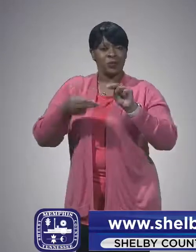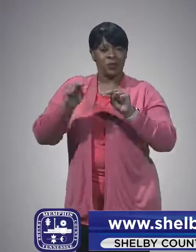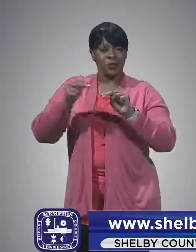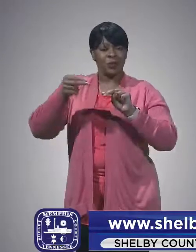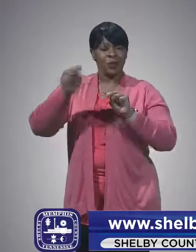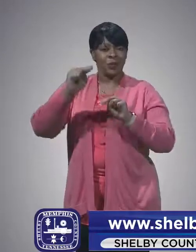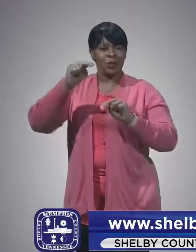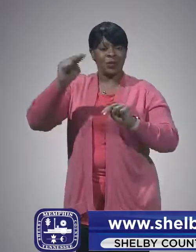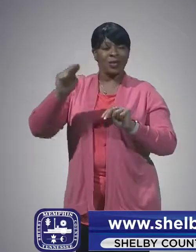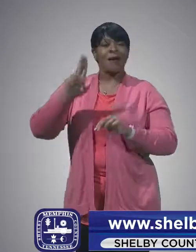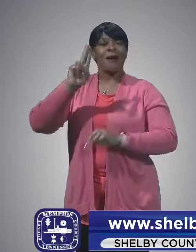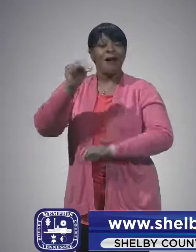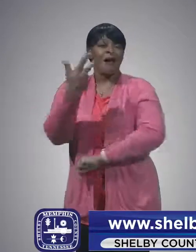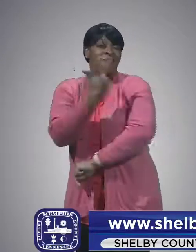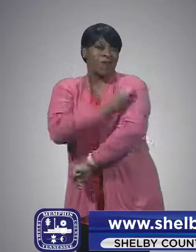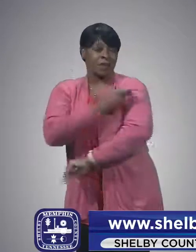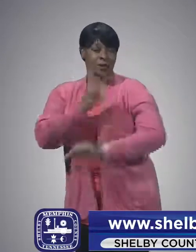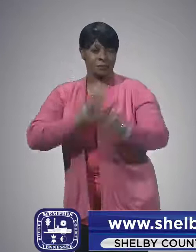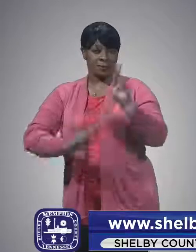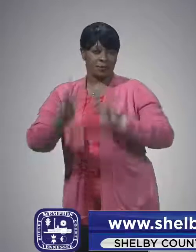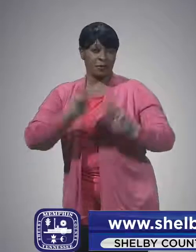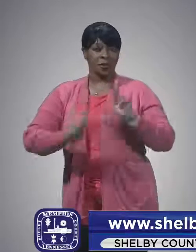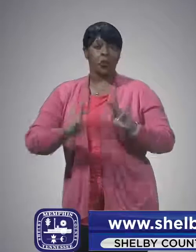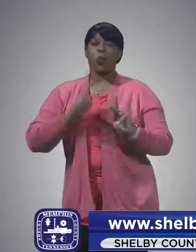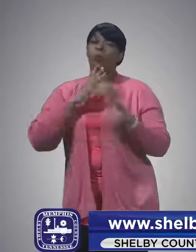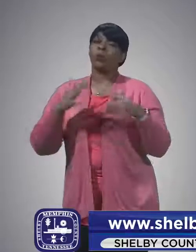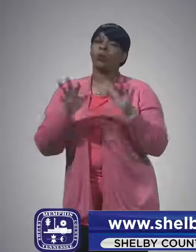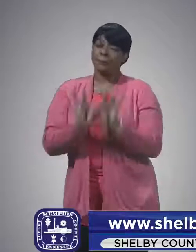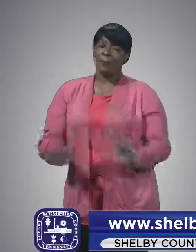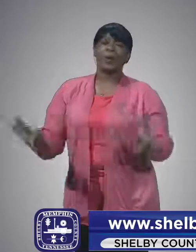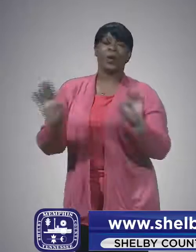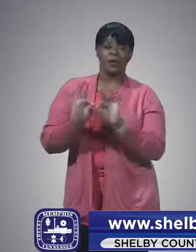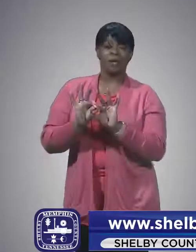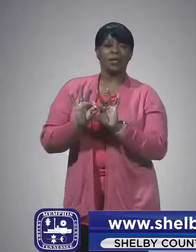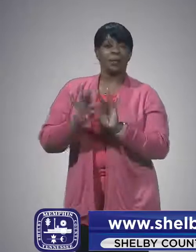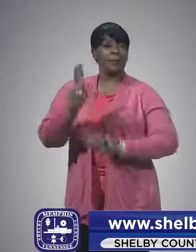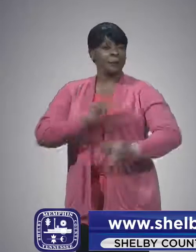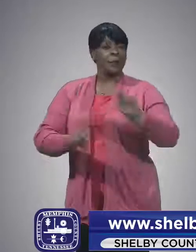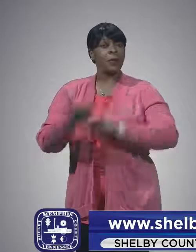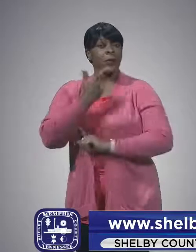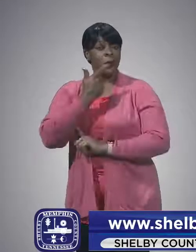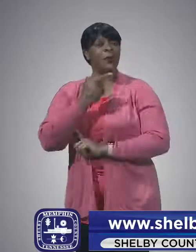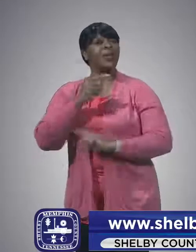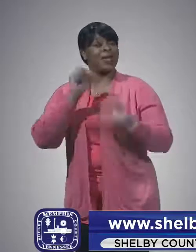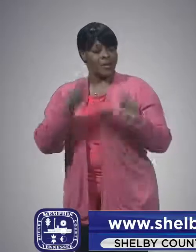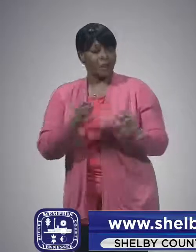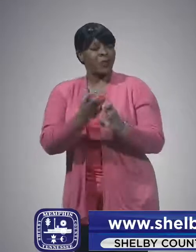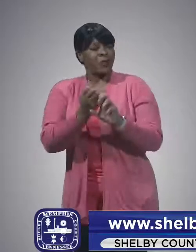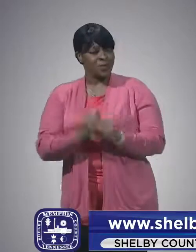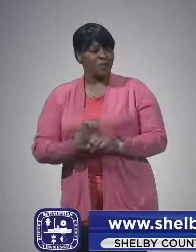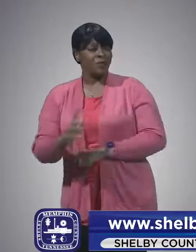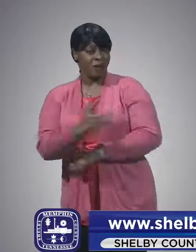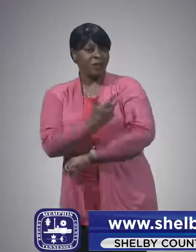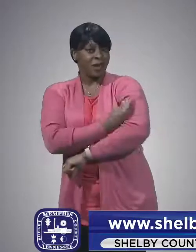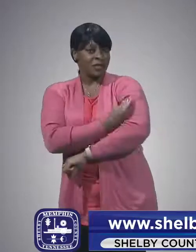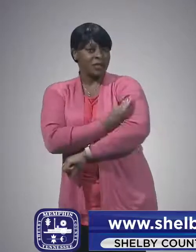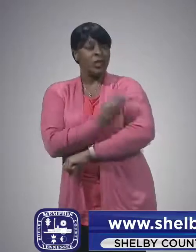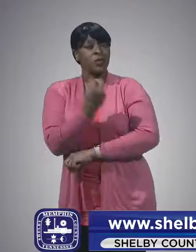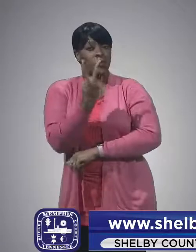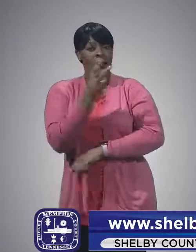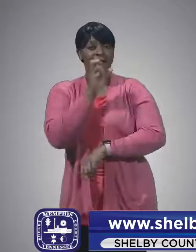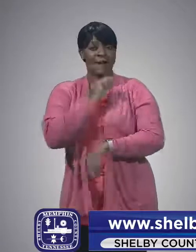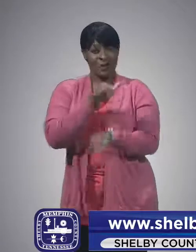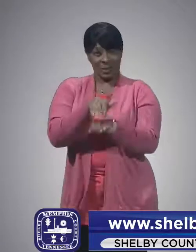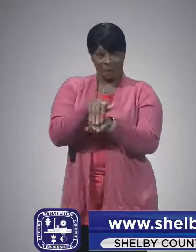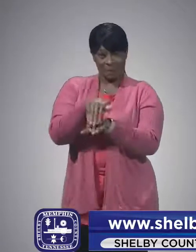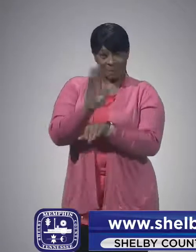the unvaccinated. And it's so very important that the folks who are eligible to be vaccinated, 12 years of